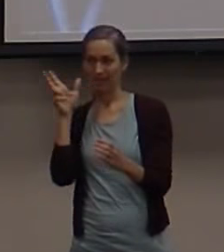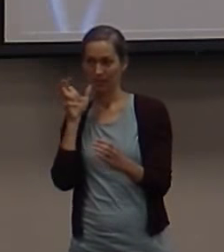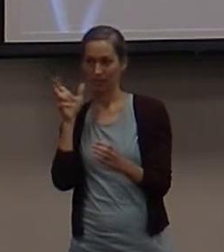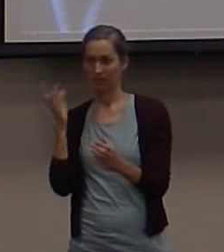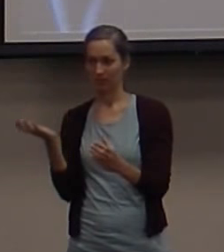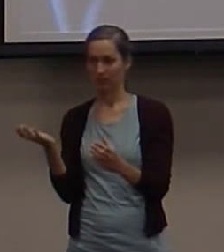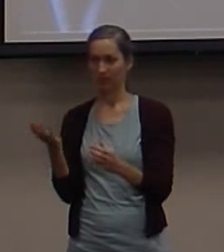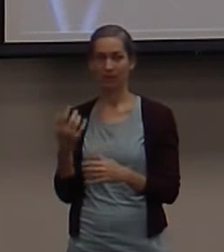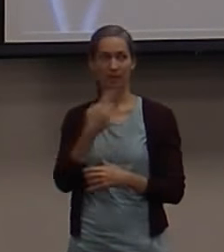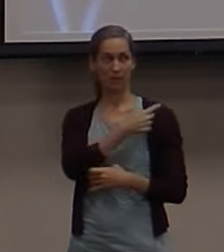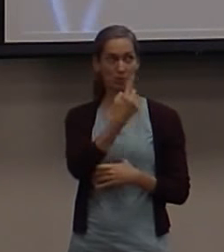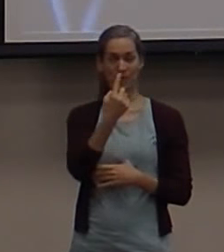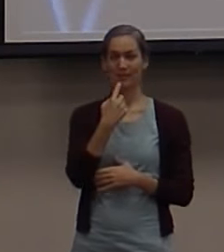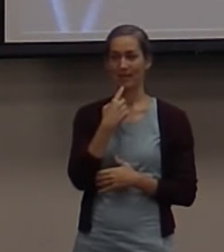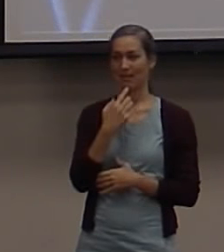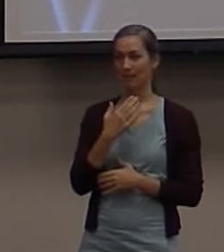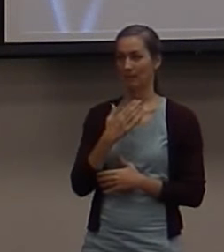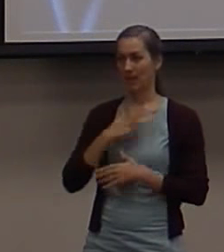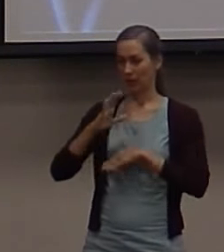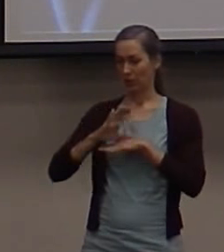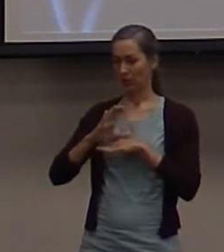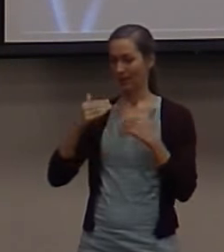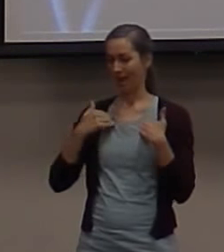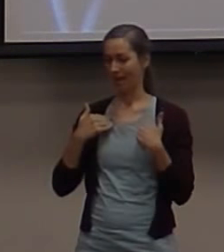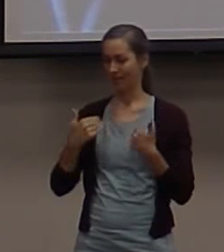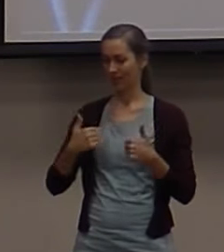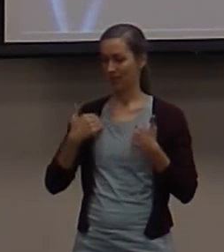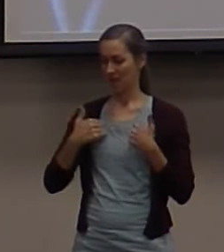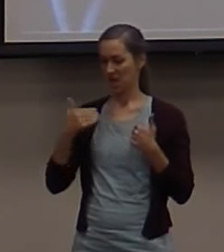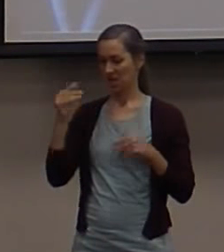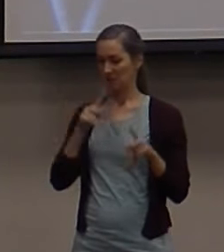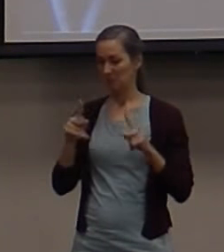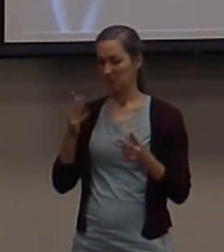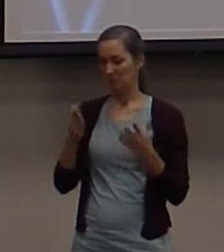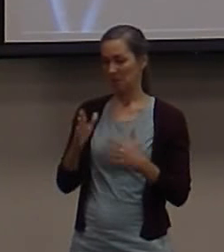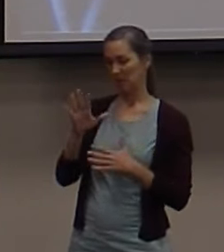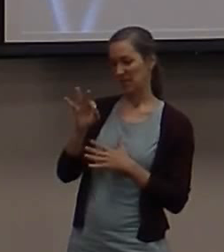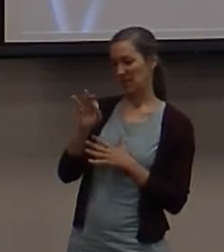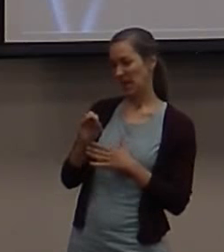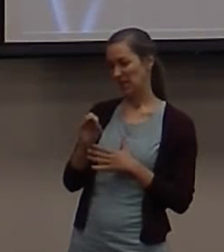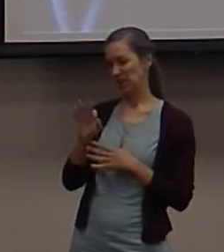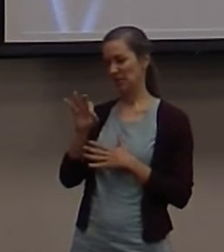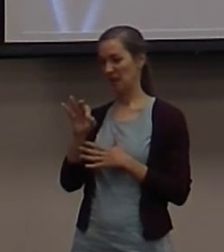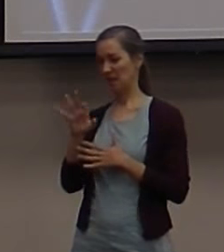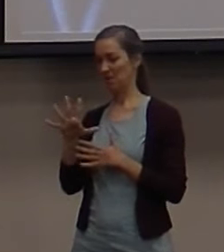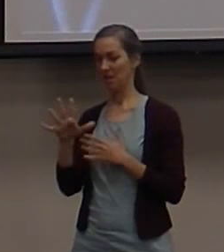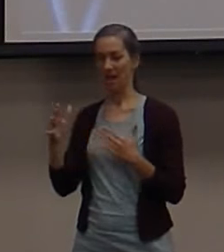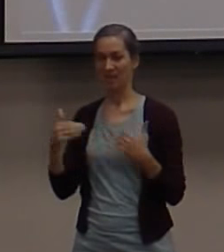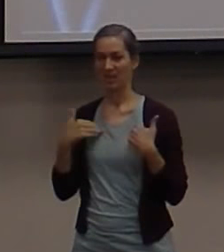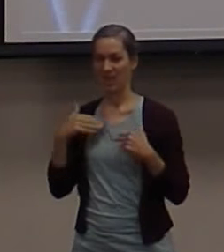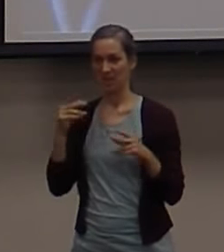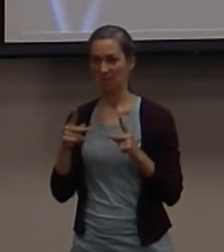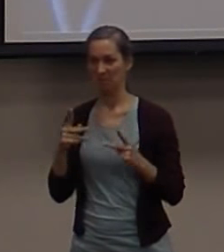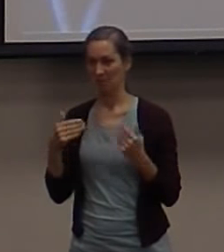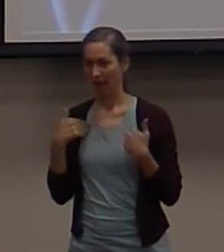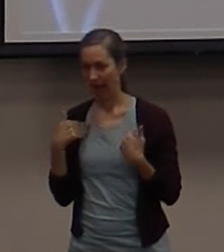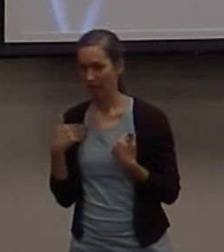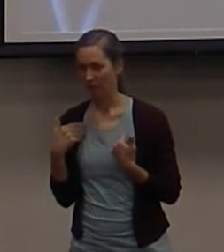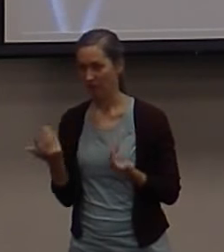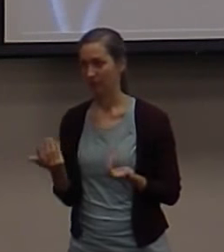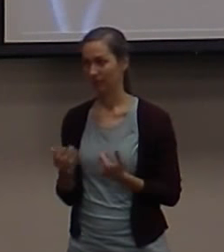95 young people. They need to be grounded in that's a small one in the Philippines, isn't it, Brian? That's not a big one. He